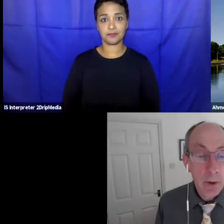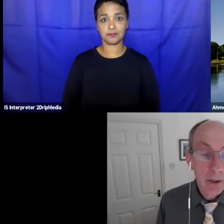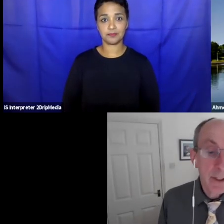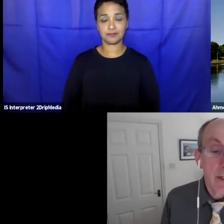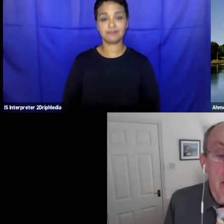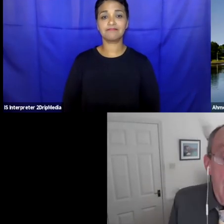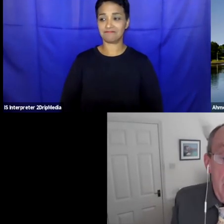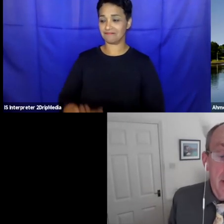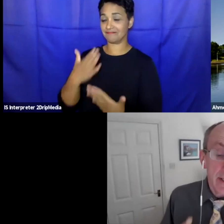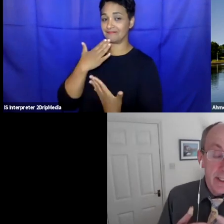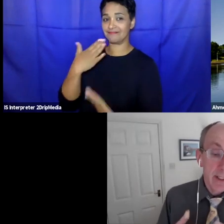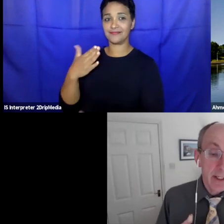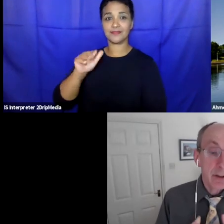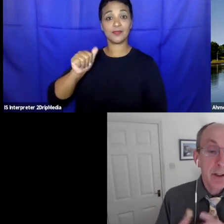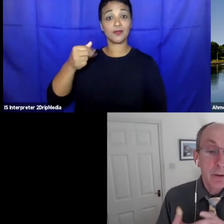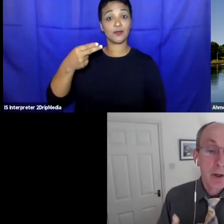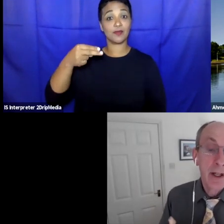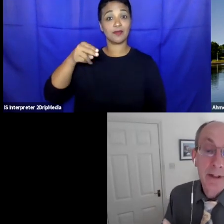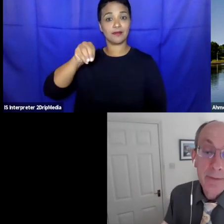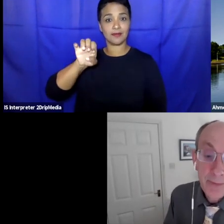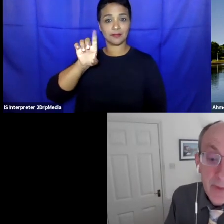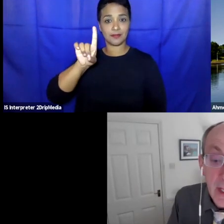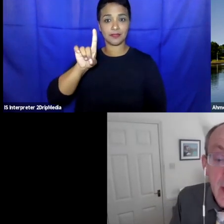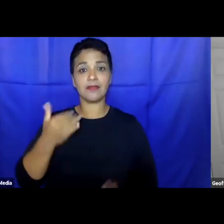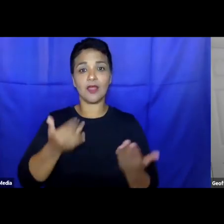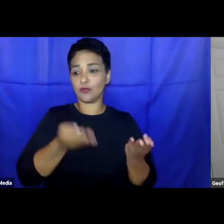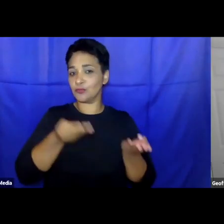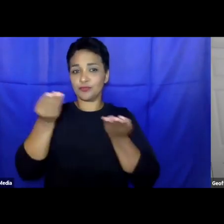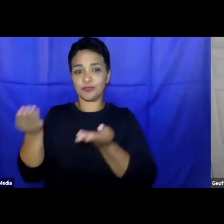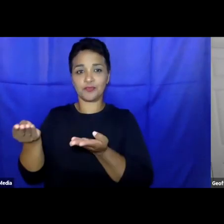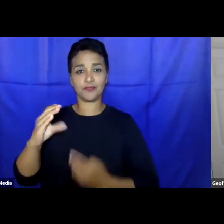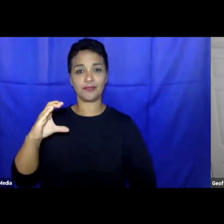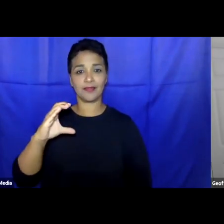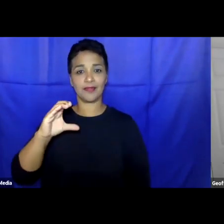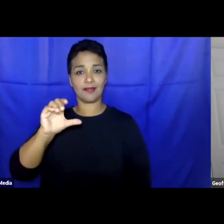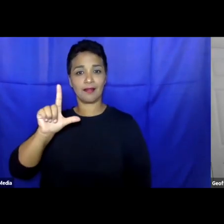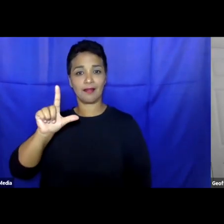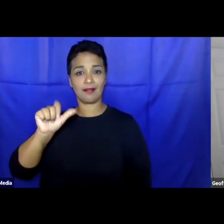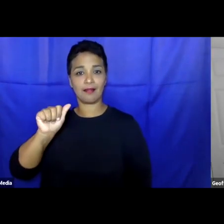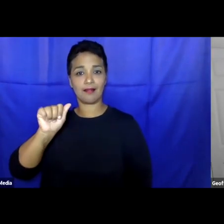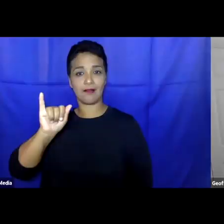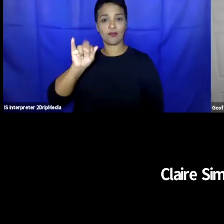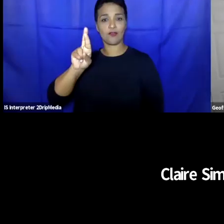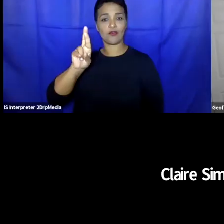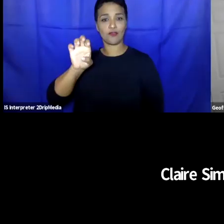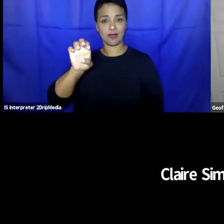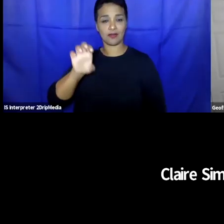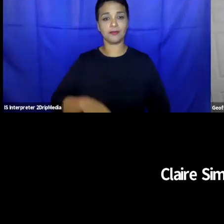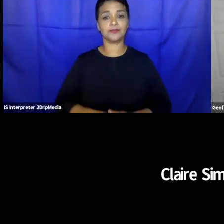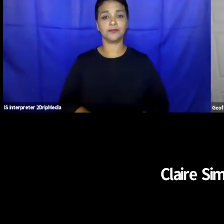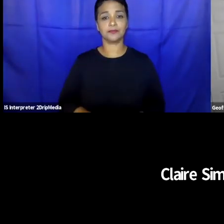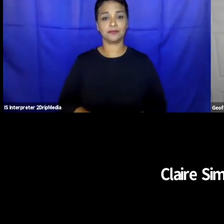Thank you, Ahmed. Can I turn now to you, Claire? How has the legal regime of protection of